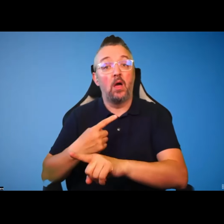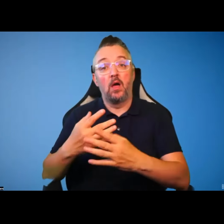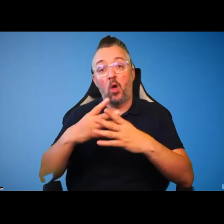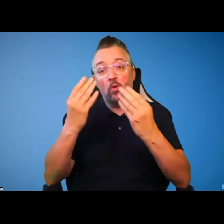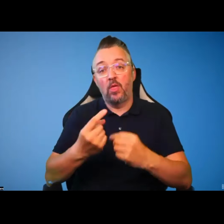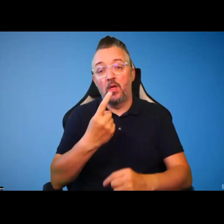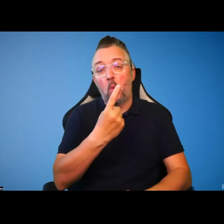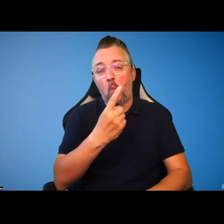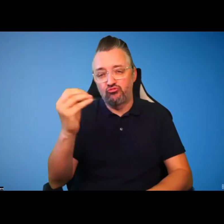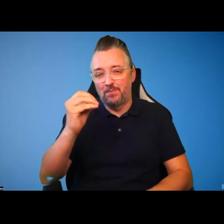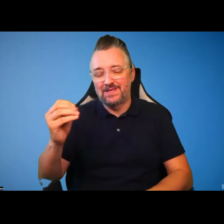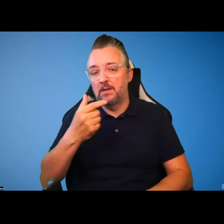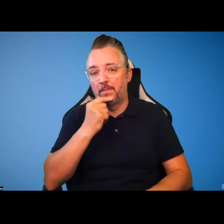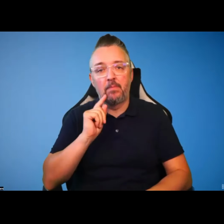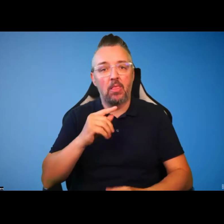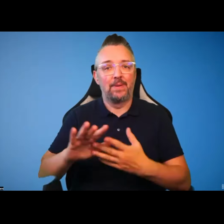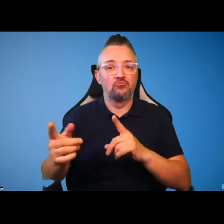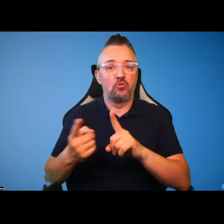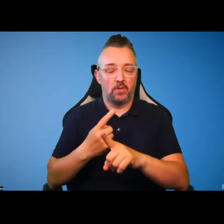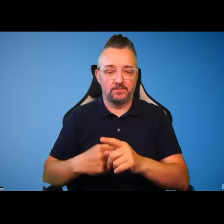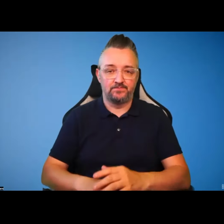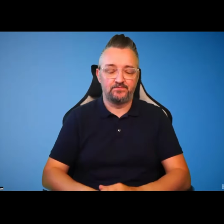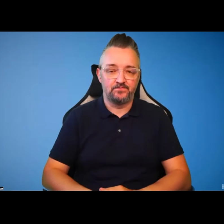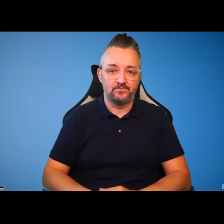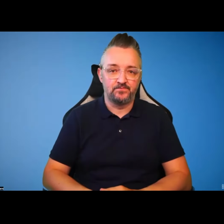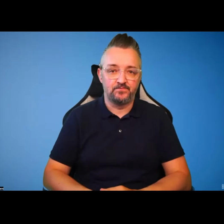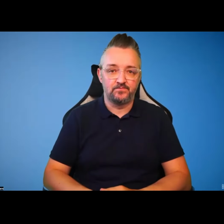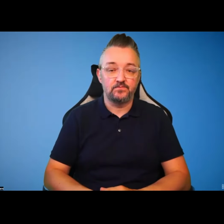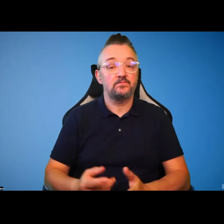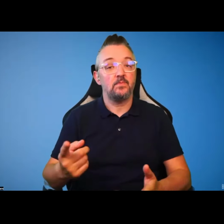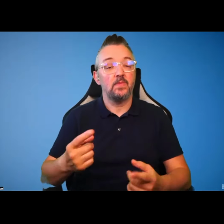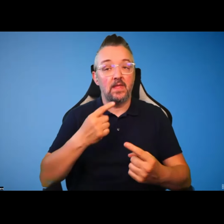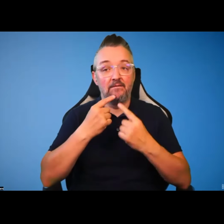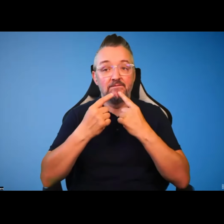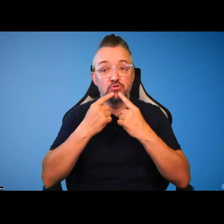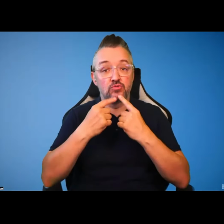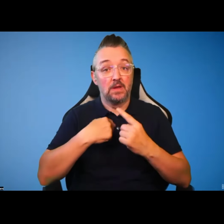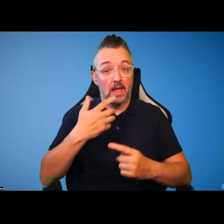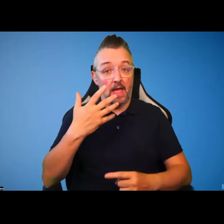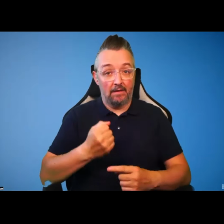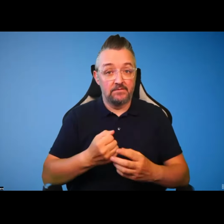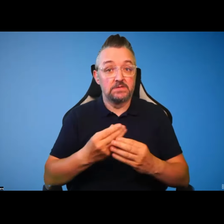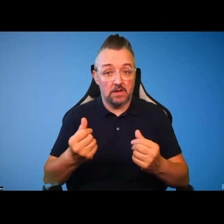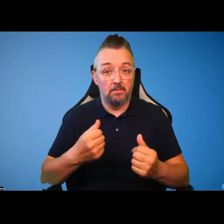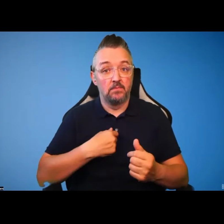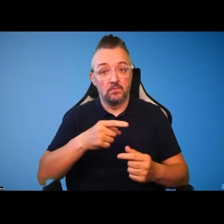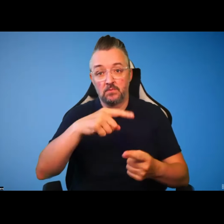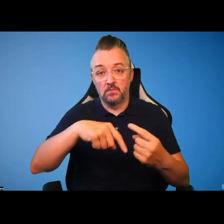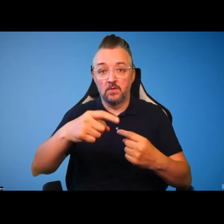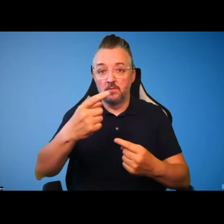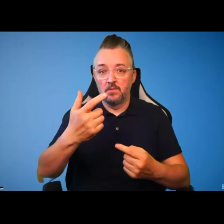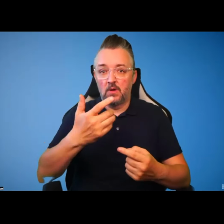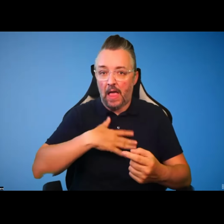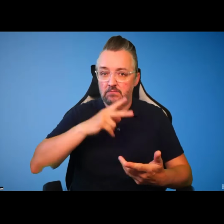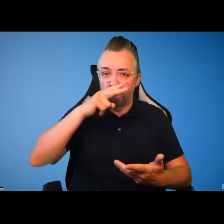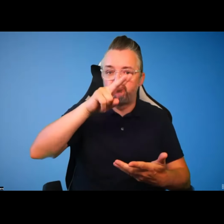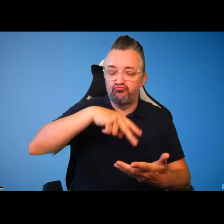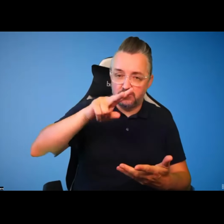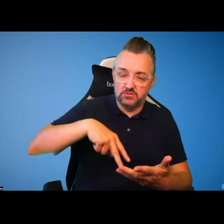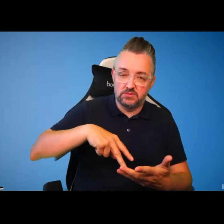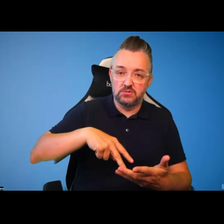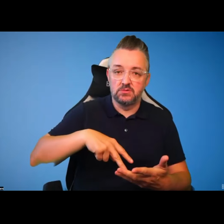there. There's some sources of information that I'd like to ask you to rely on if you do want to look for more information on epidemiology.